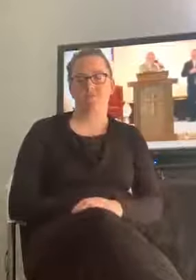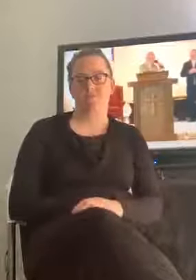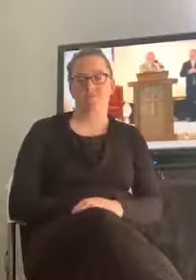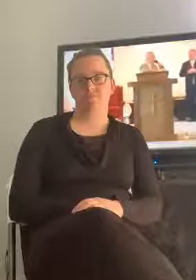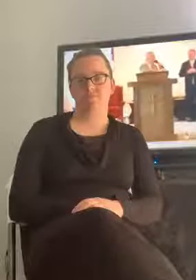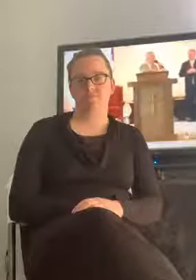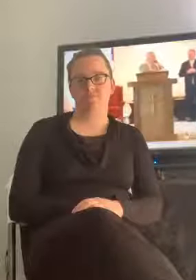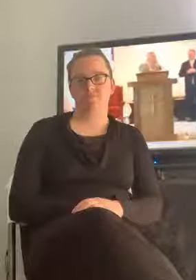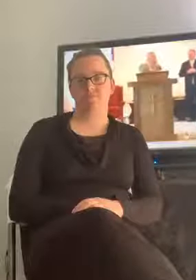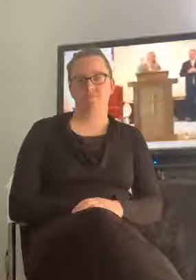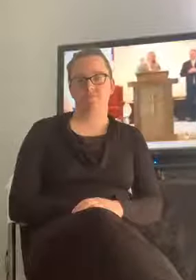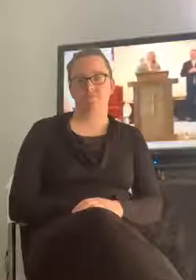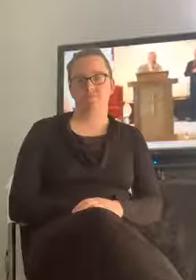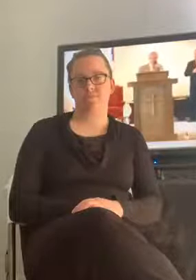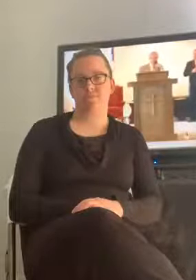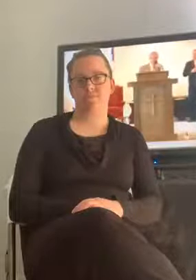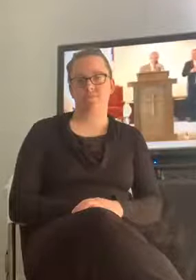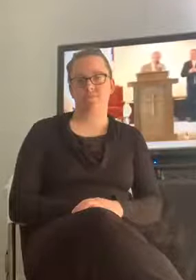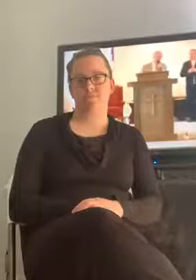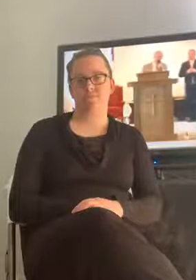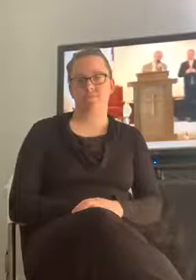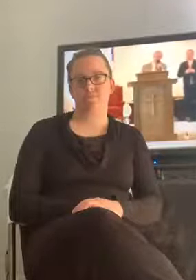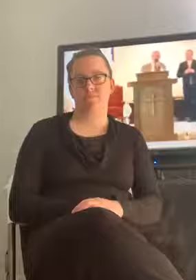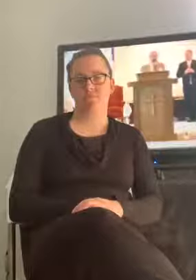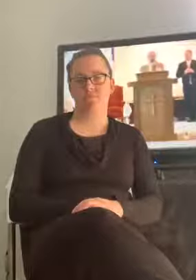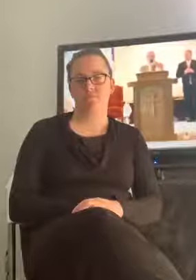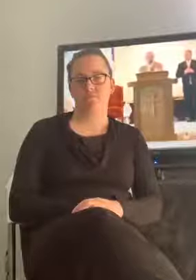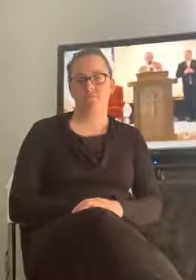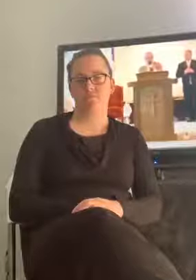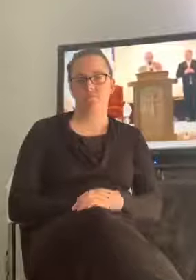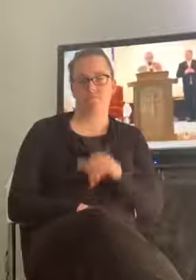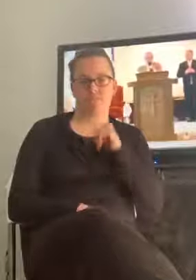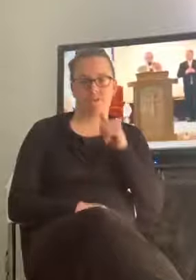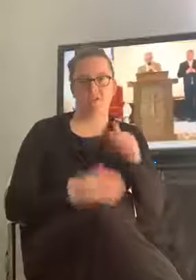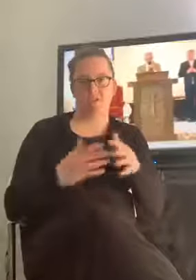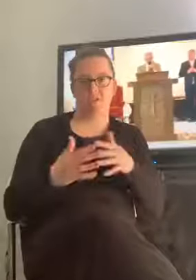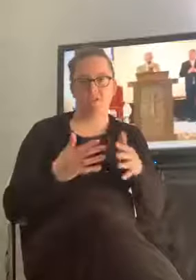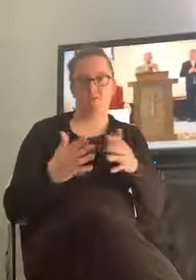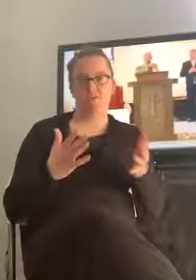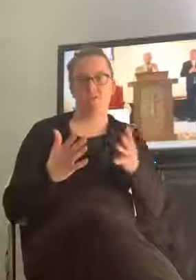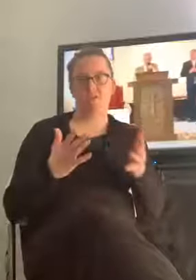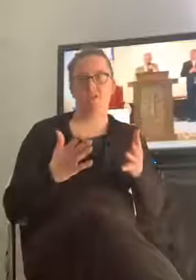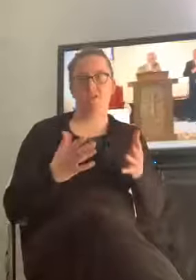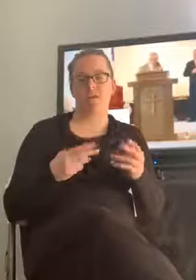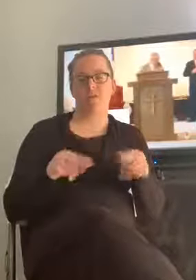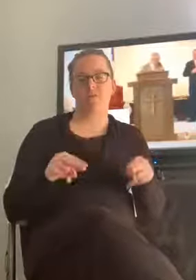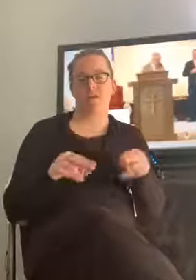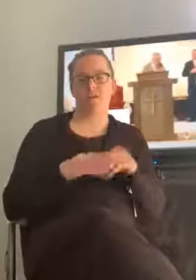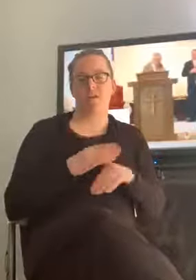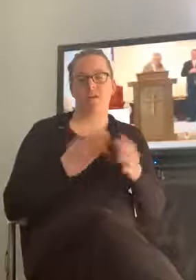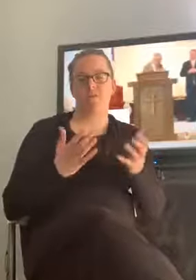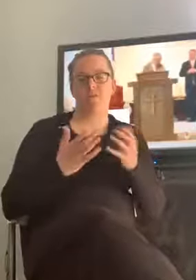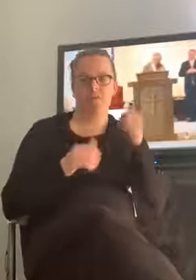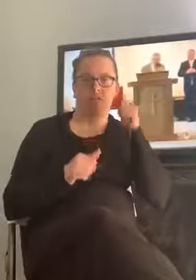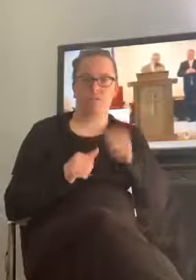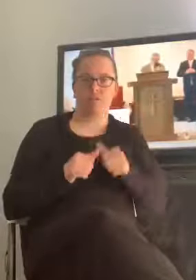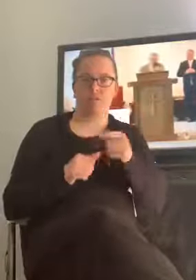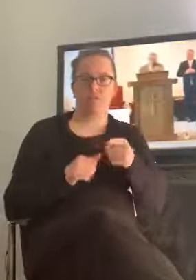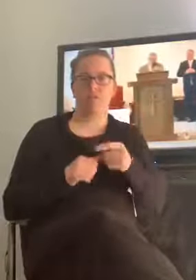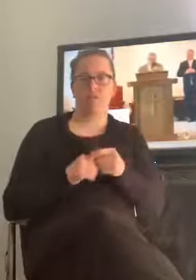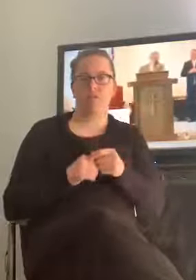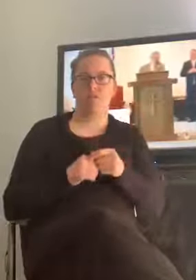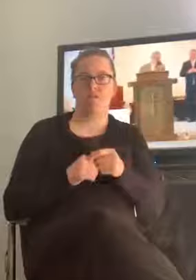He believed God, and it was repeated of no matter what the adversity is. I do want to remind you, Brother Mike Carney,